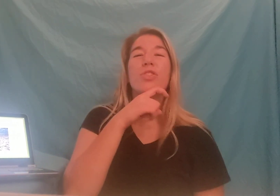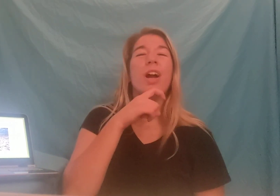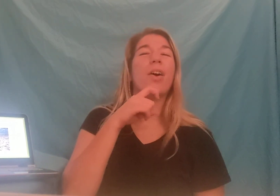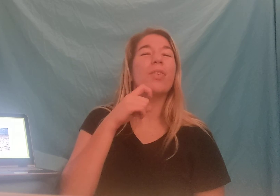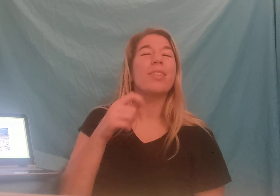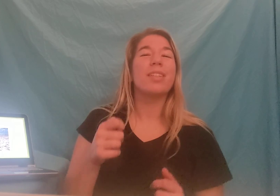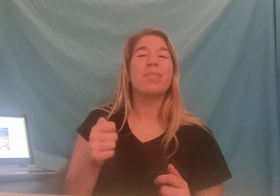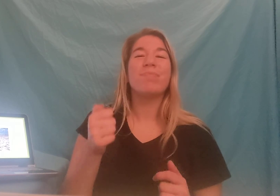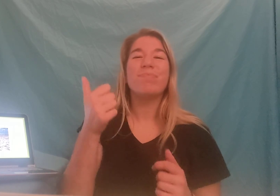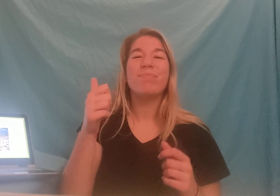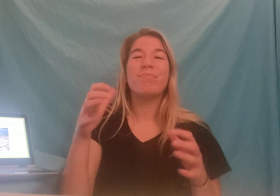Drought.